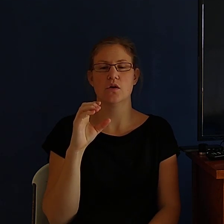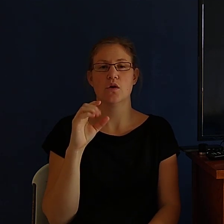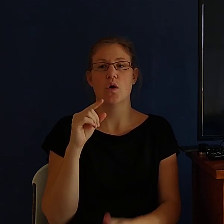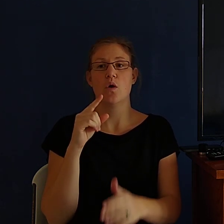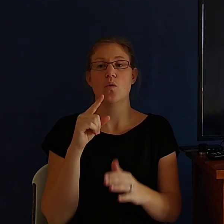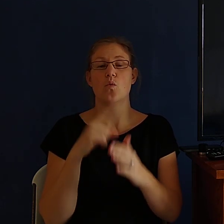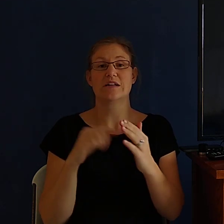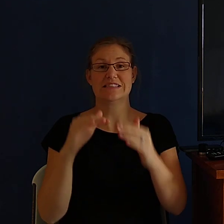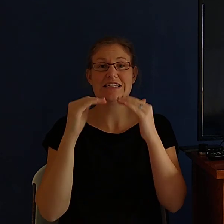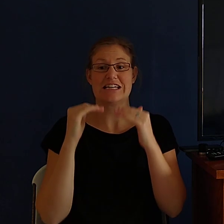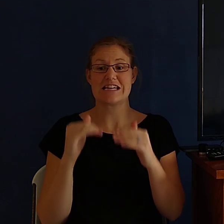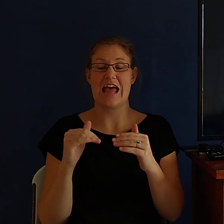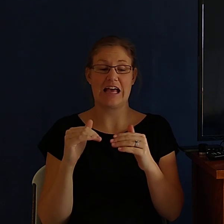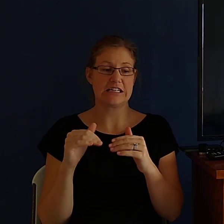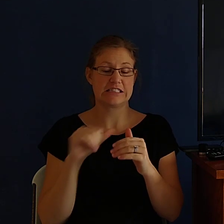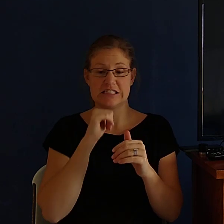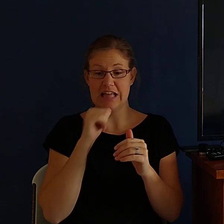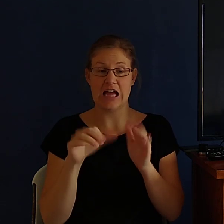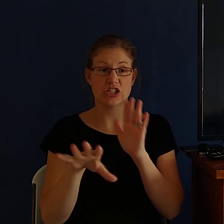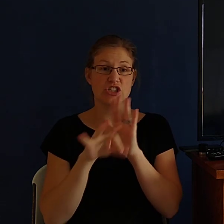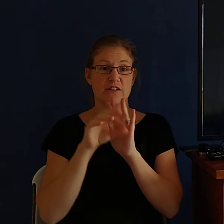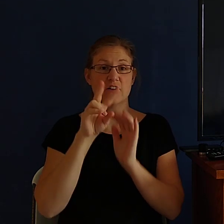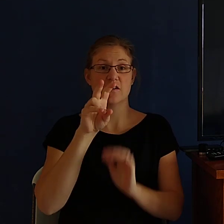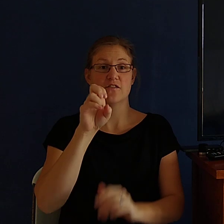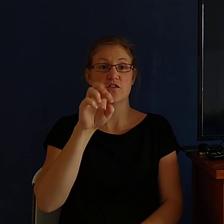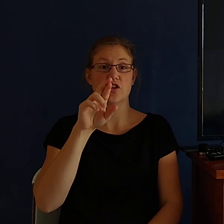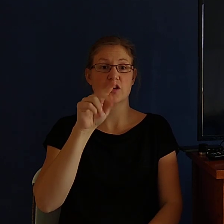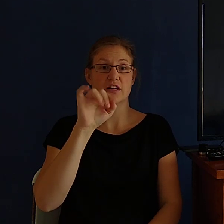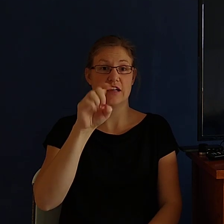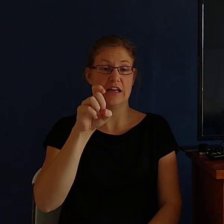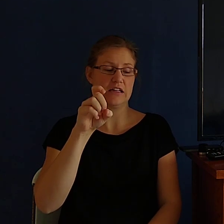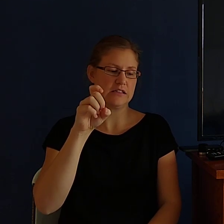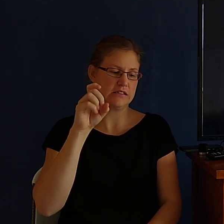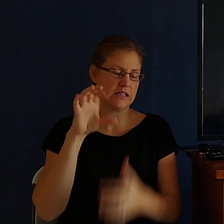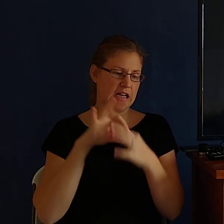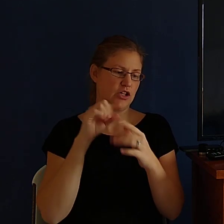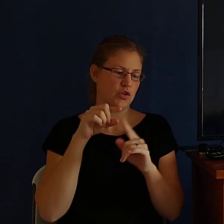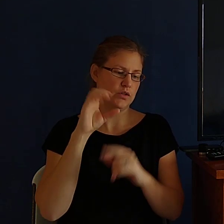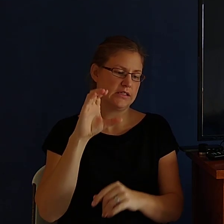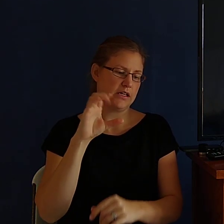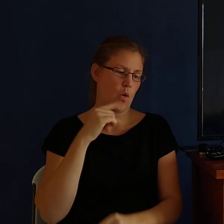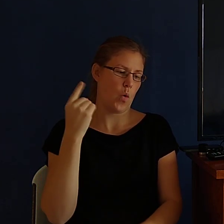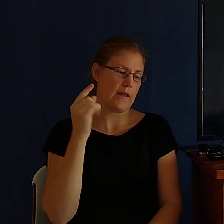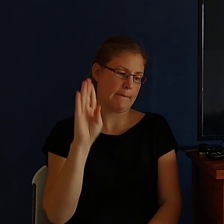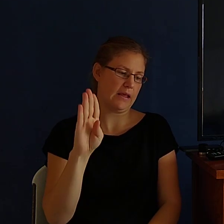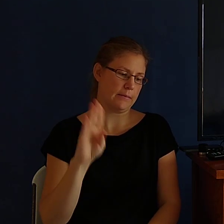next undiscovered vertex that is connected to C? It's only B.